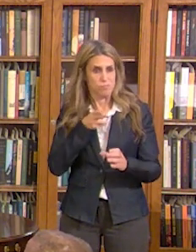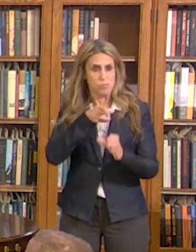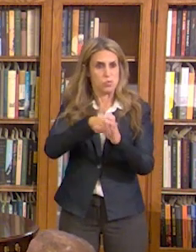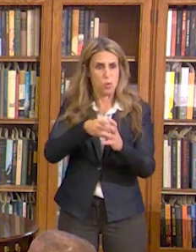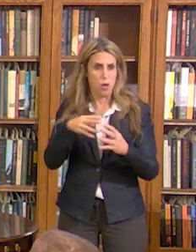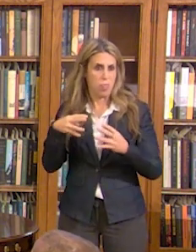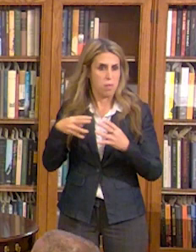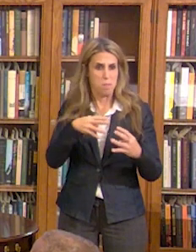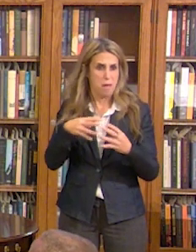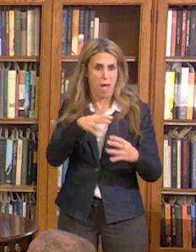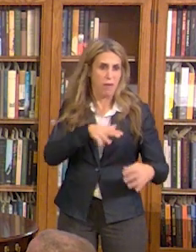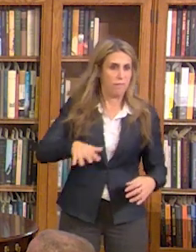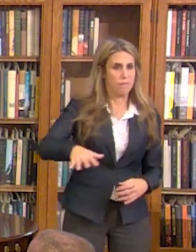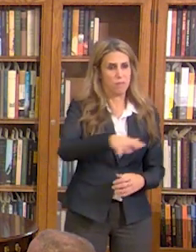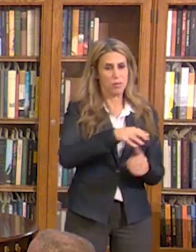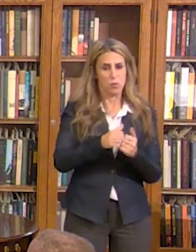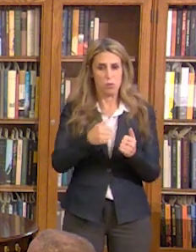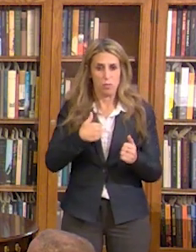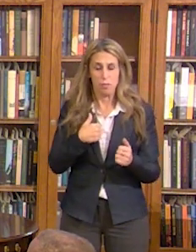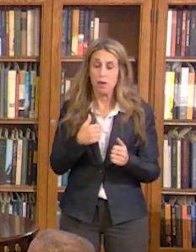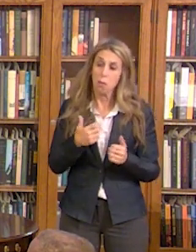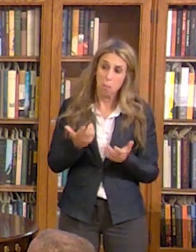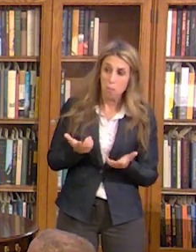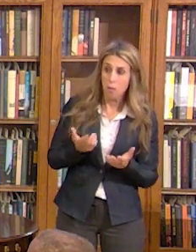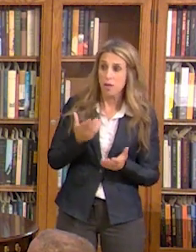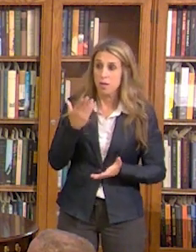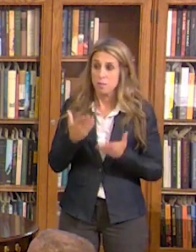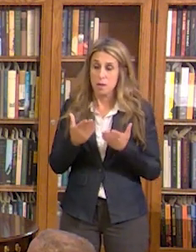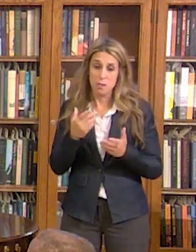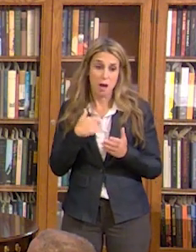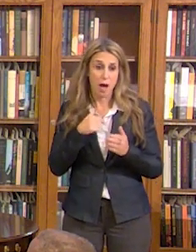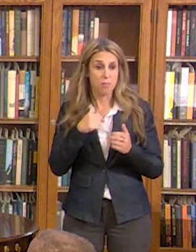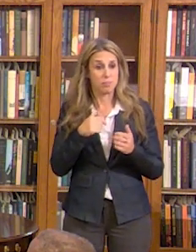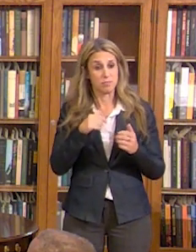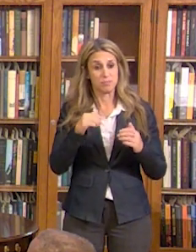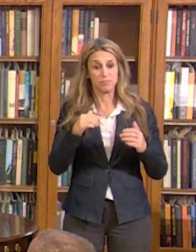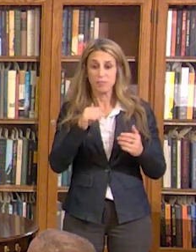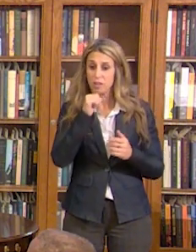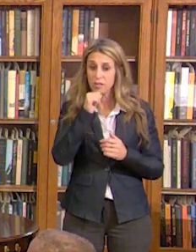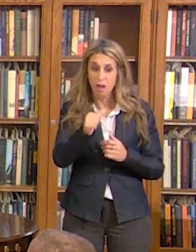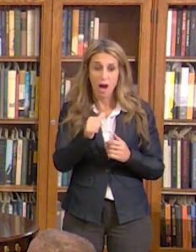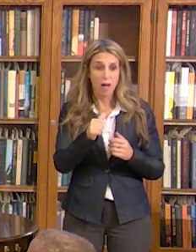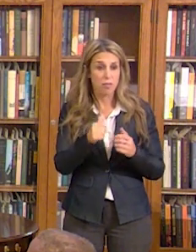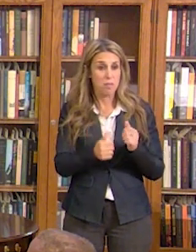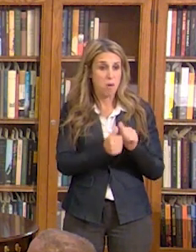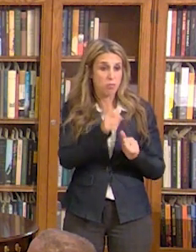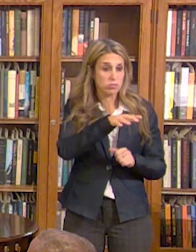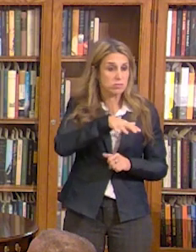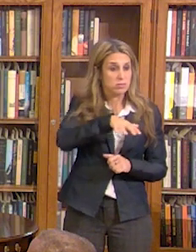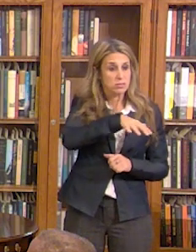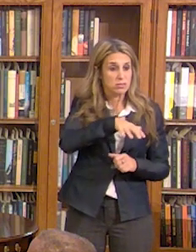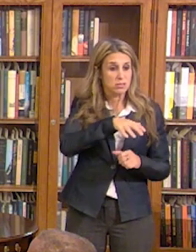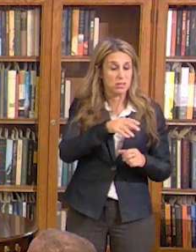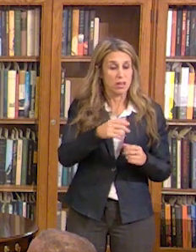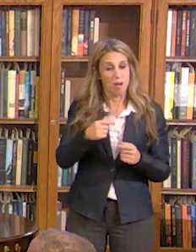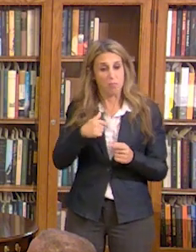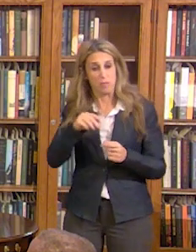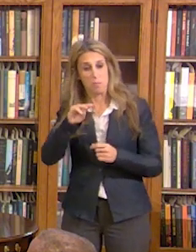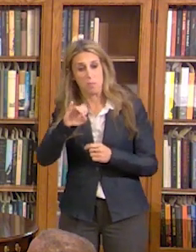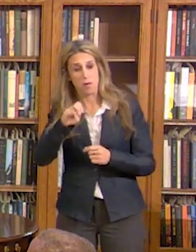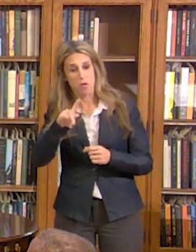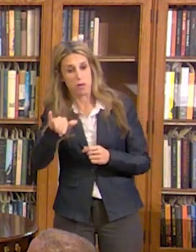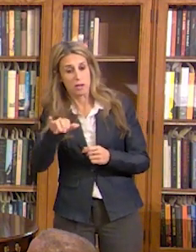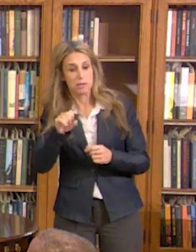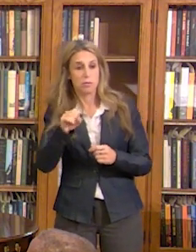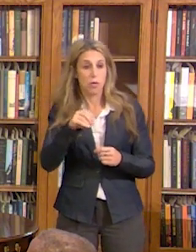kind of thing so um I as I said I may be in the minority but um whatever push back has been National they